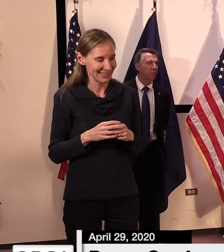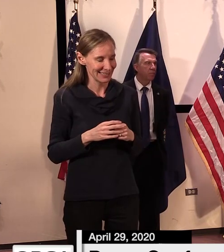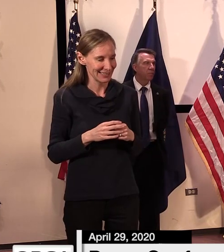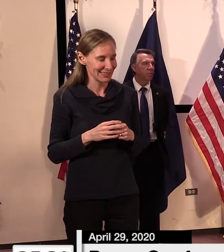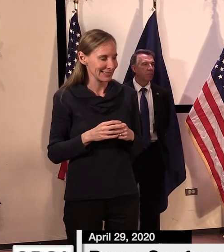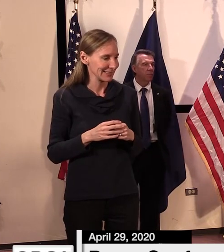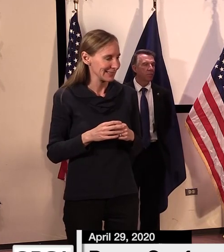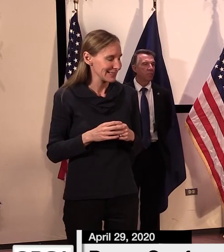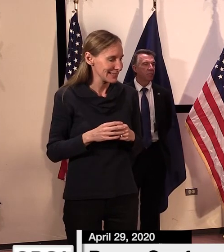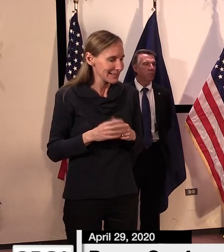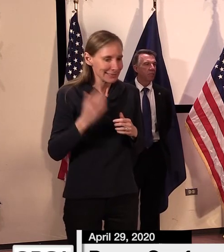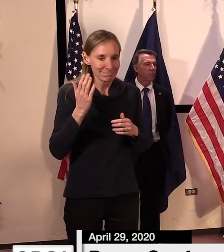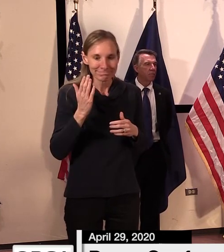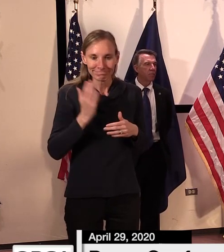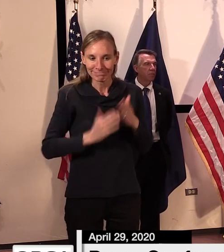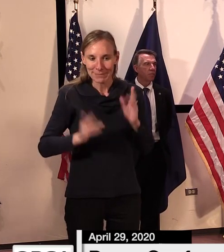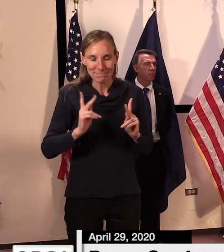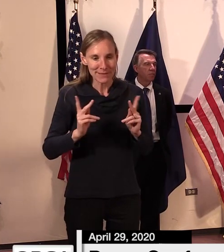are